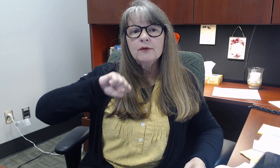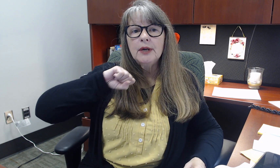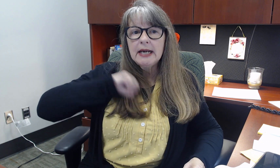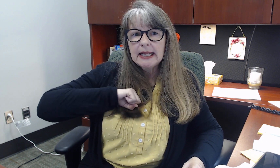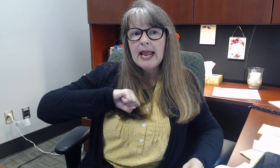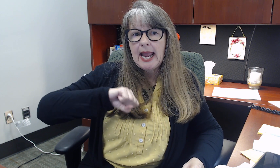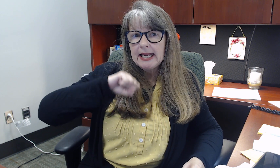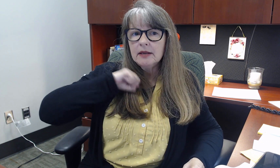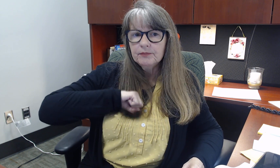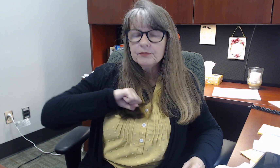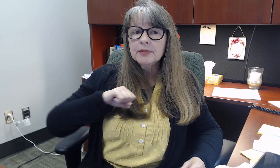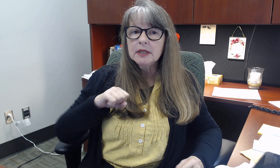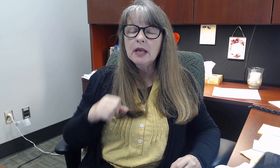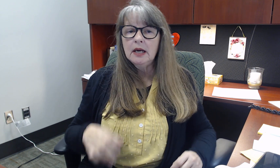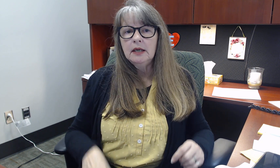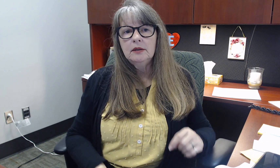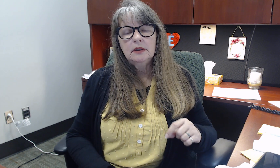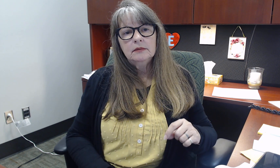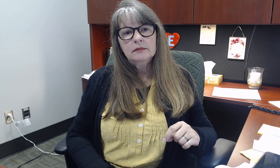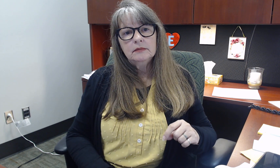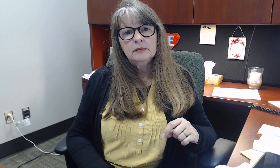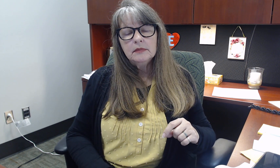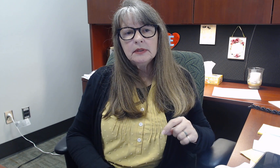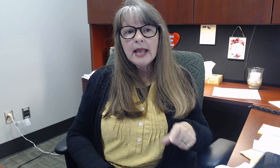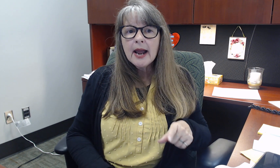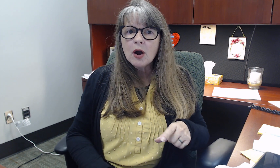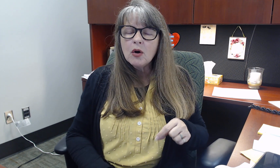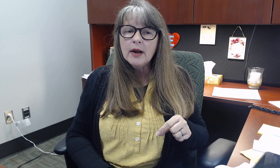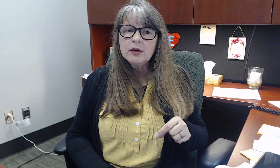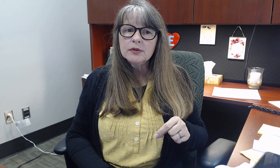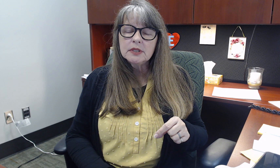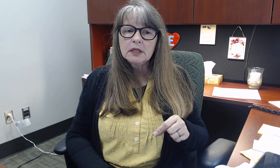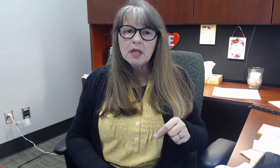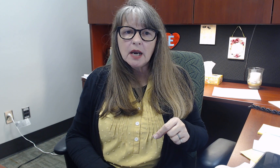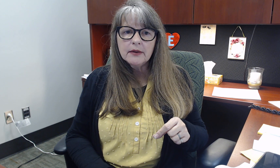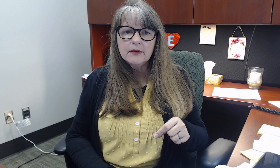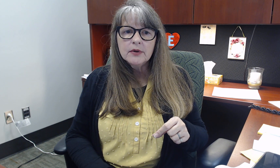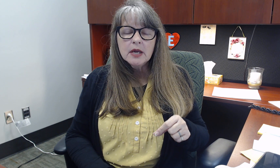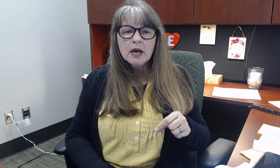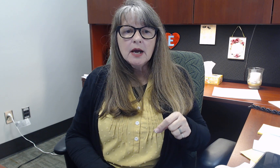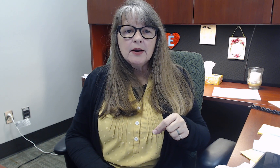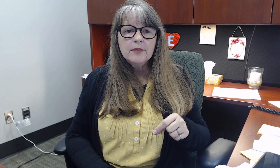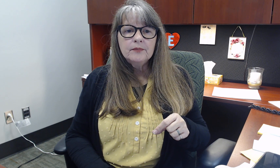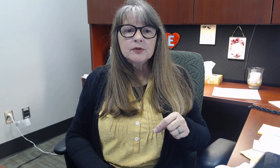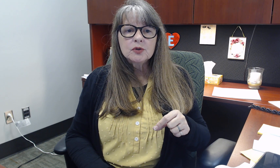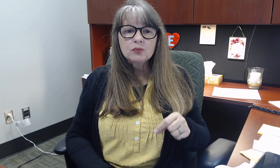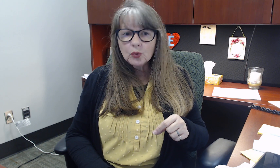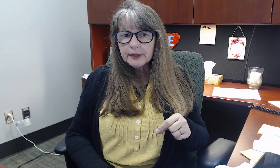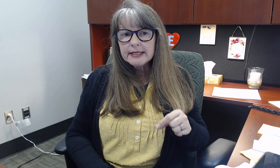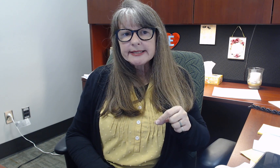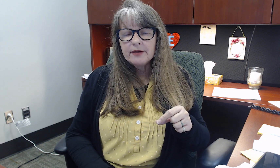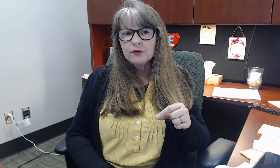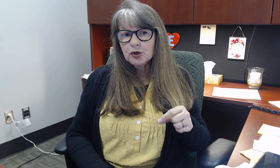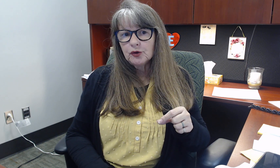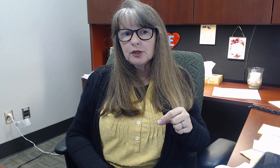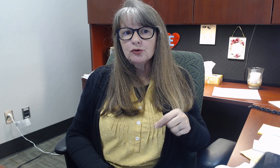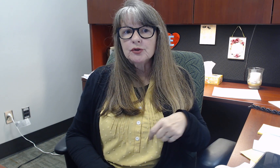in a gang. But now I notice that a lot of sororities and fraternities are saying